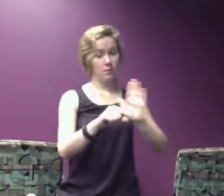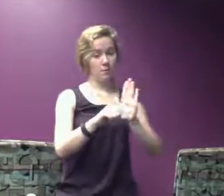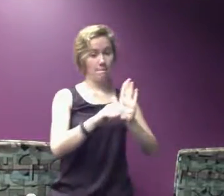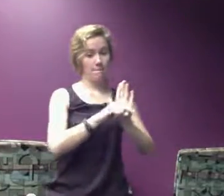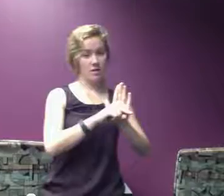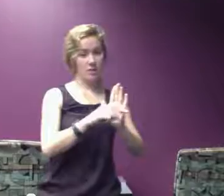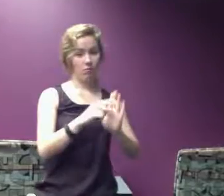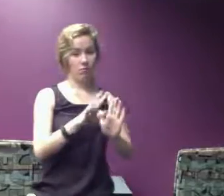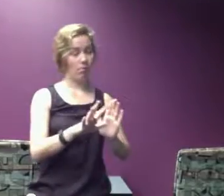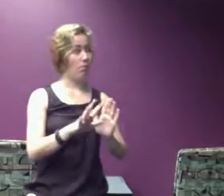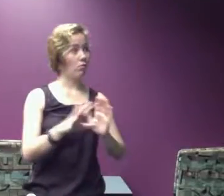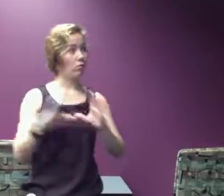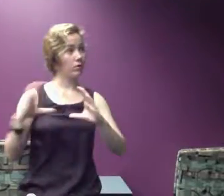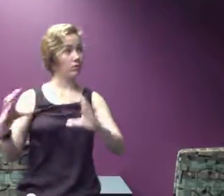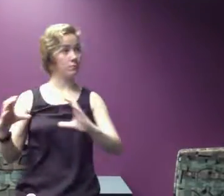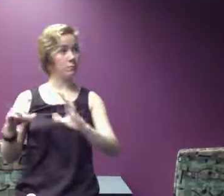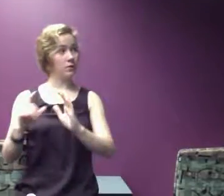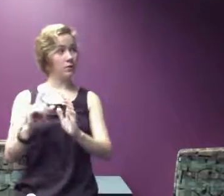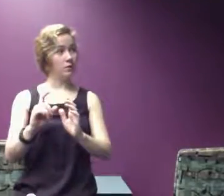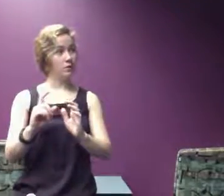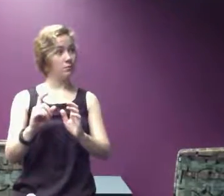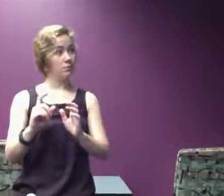So x minus 5